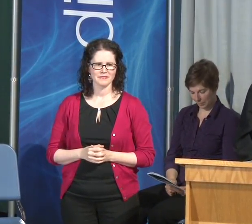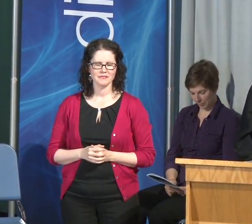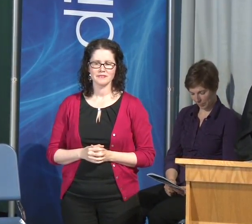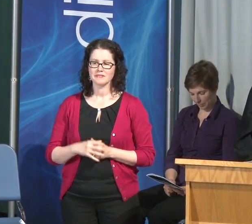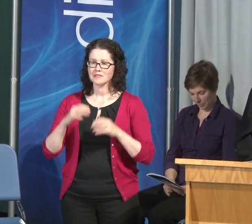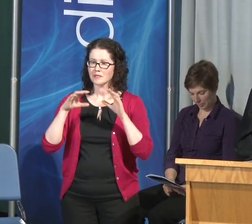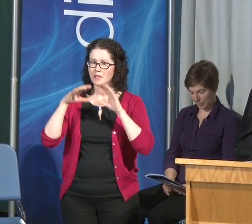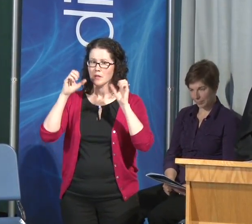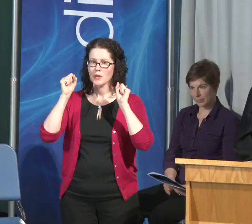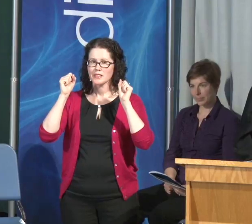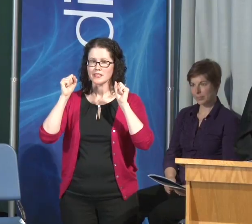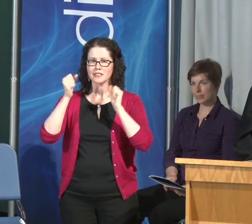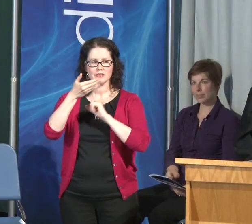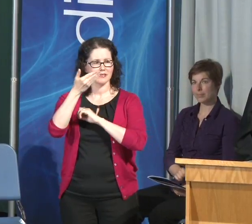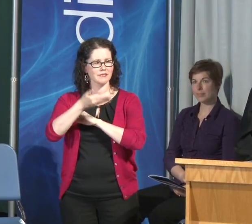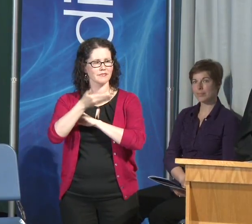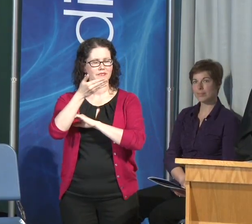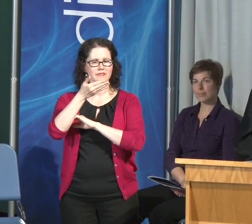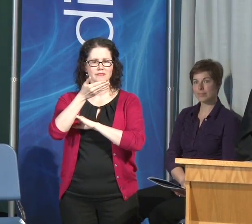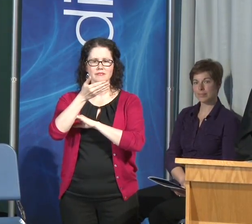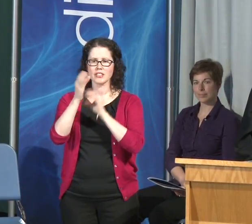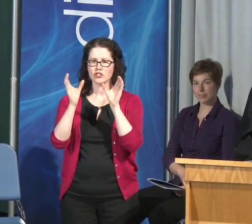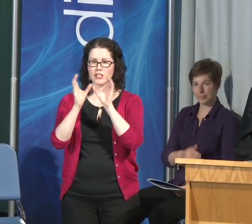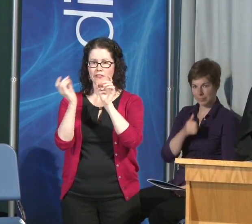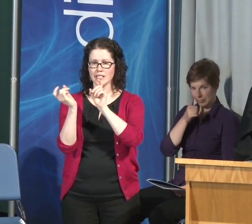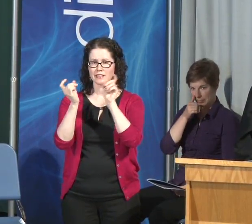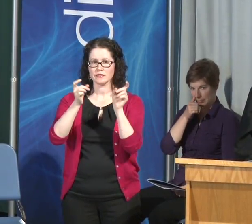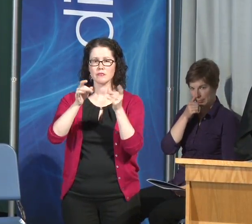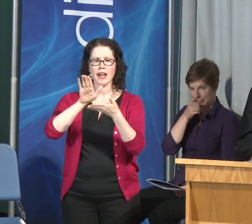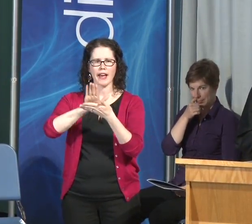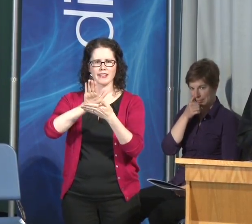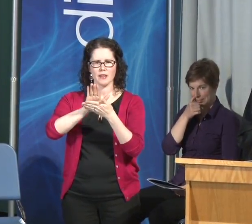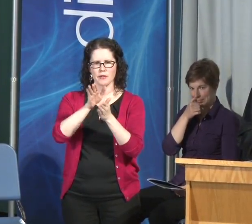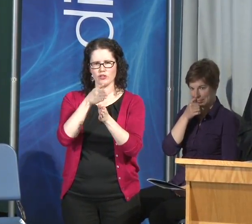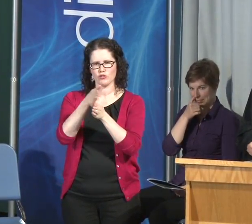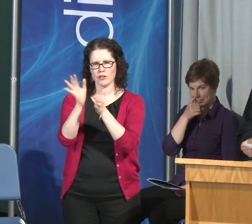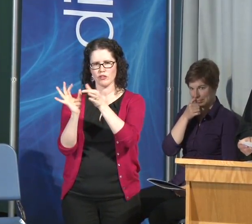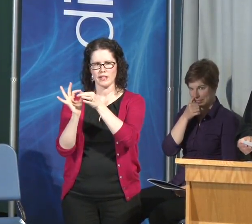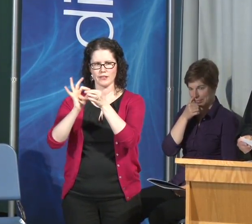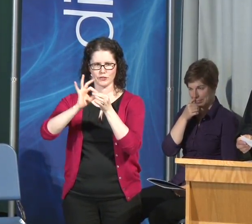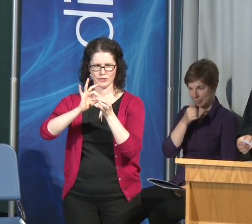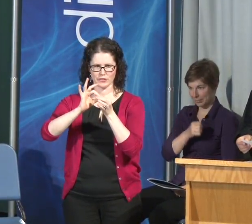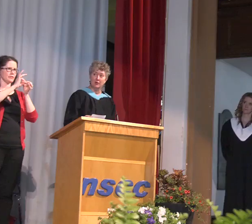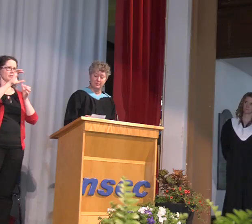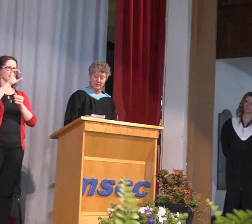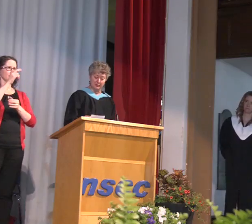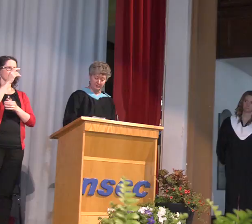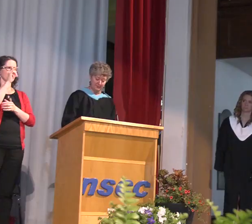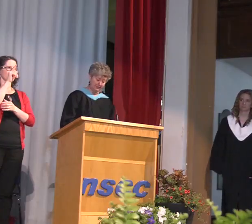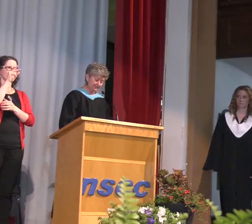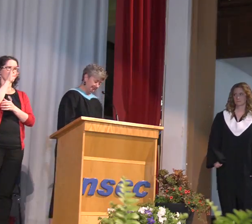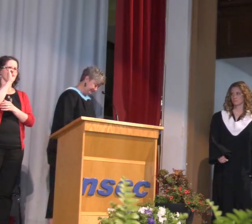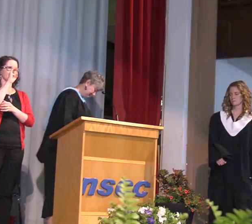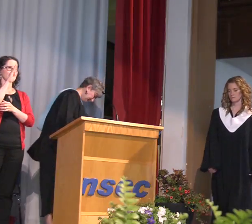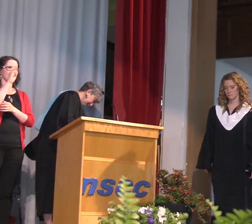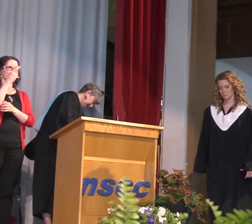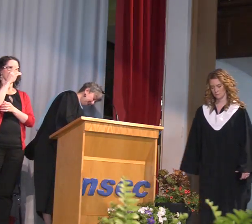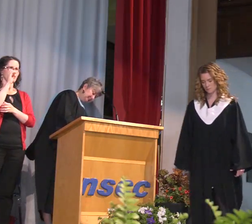Mr. President, the candidates for the Certificate in Academic and Career Connections. Charlotte Bigelow Milne.